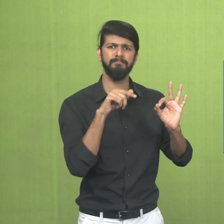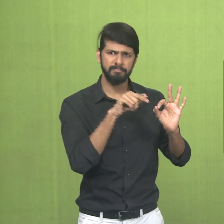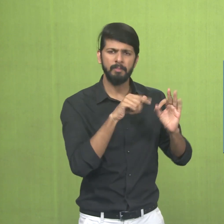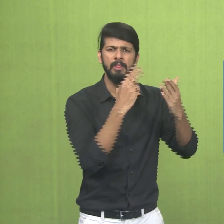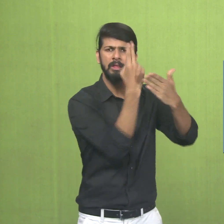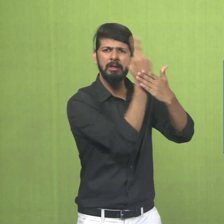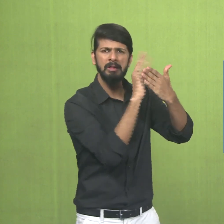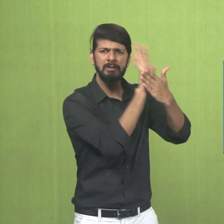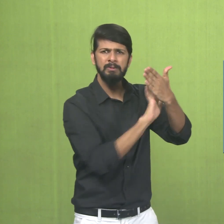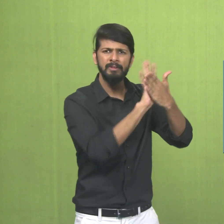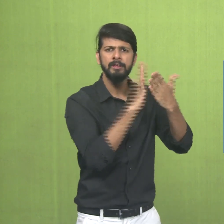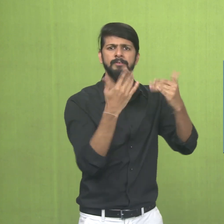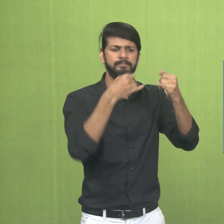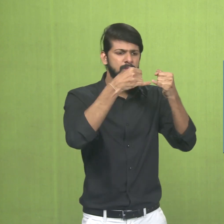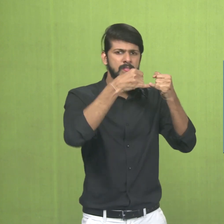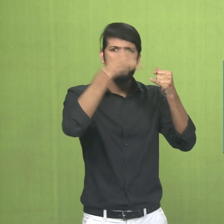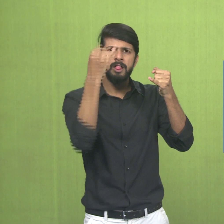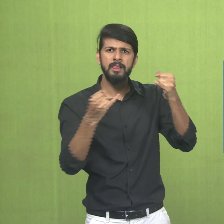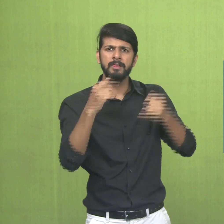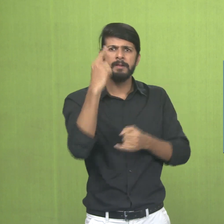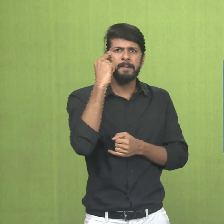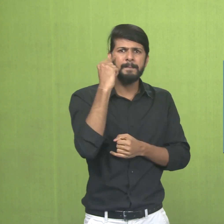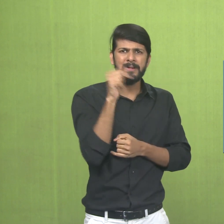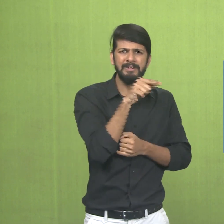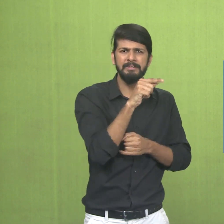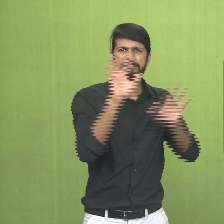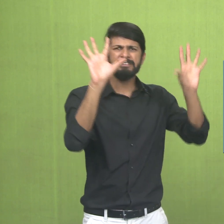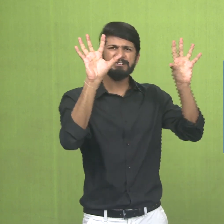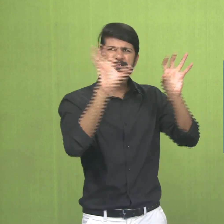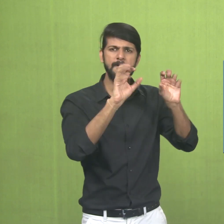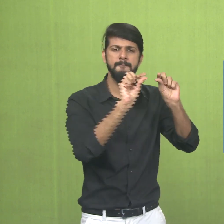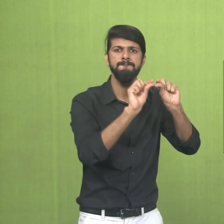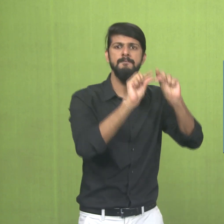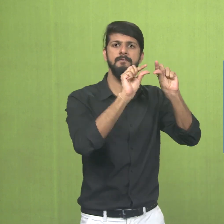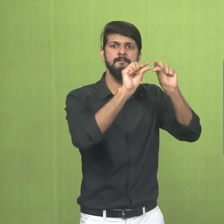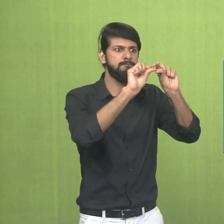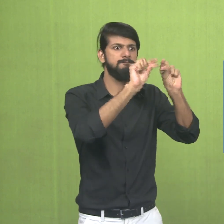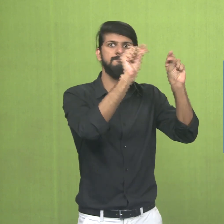The unique feature of his painting were the dark contoured lines